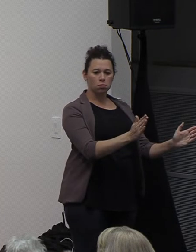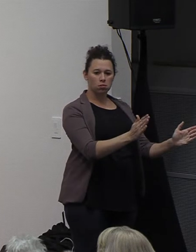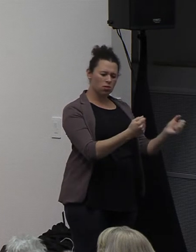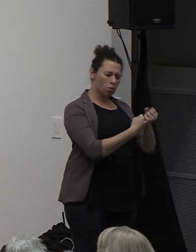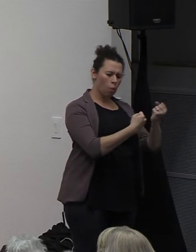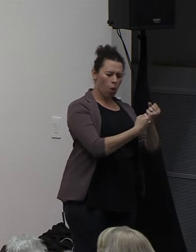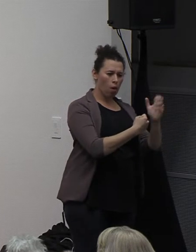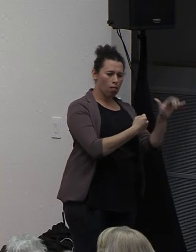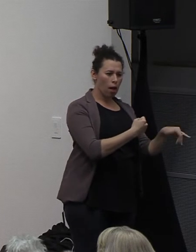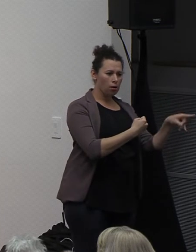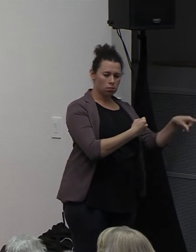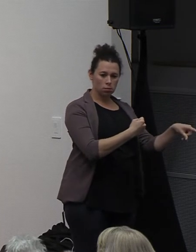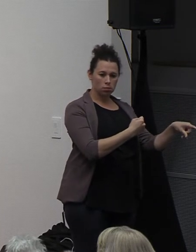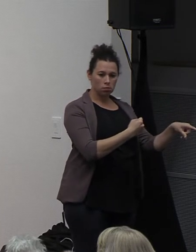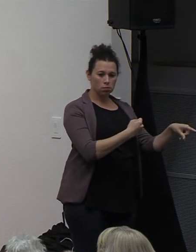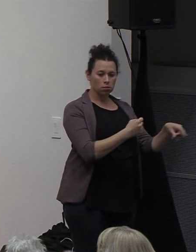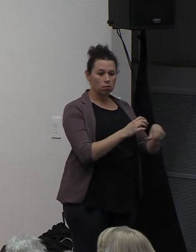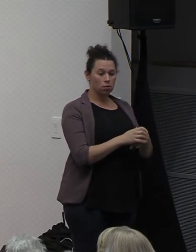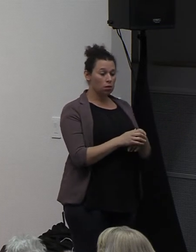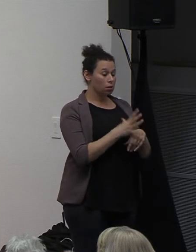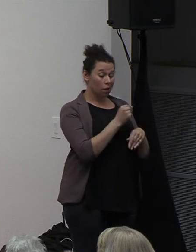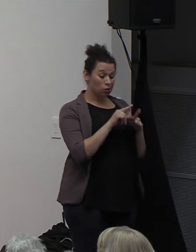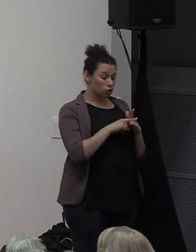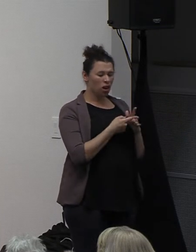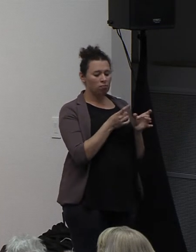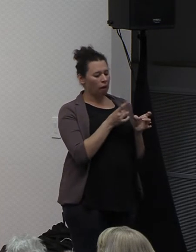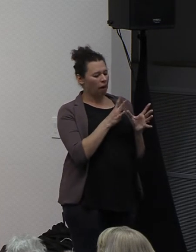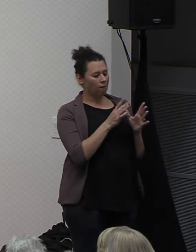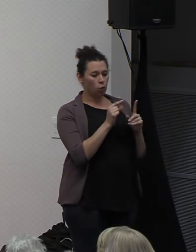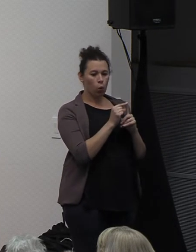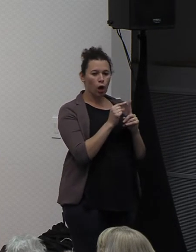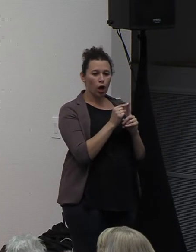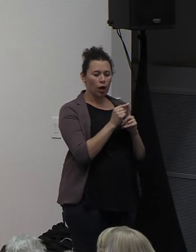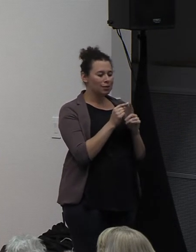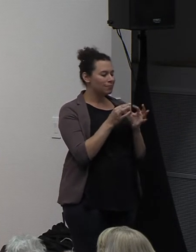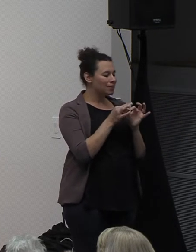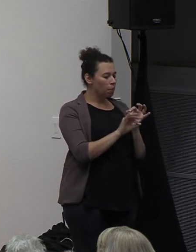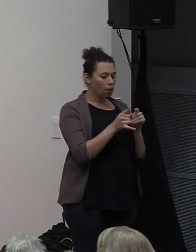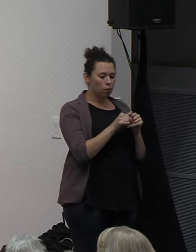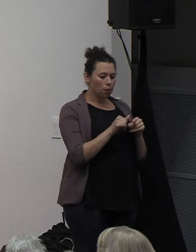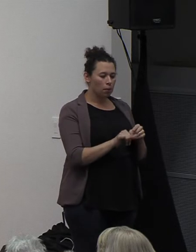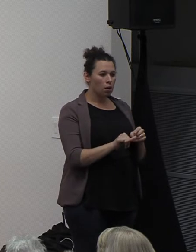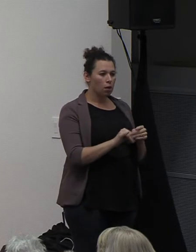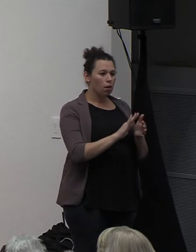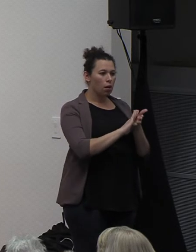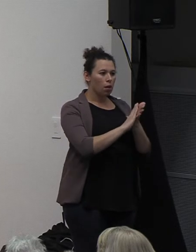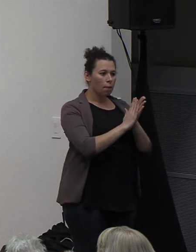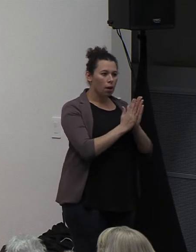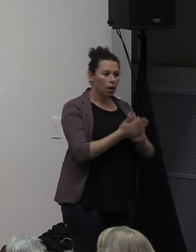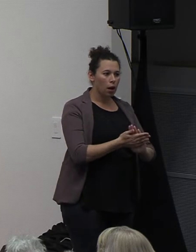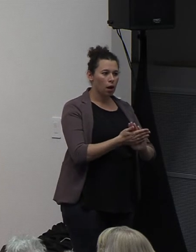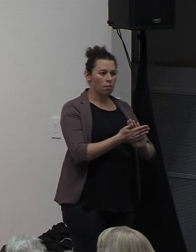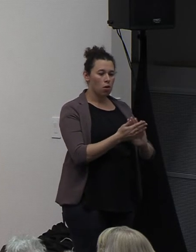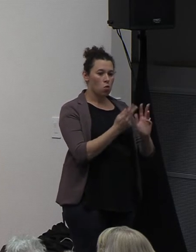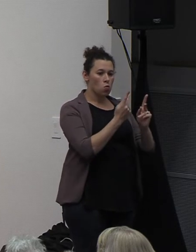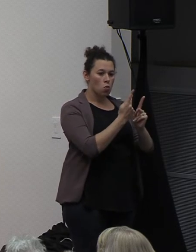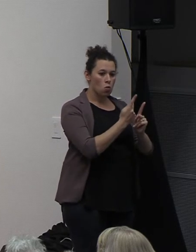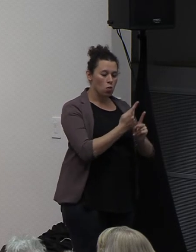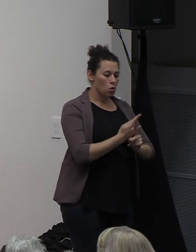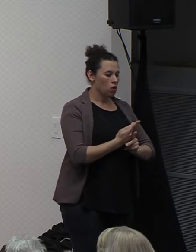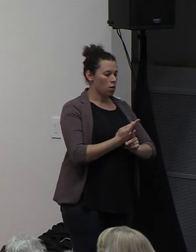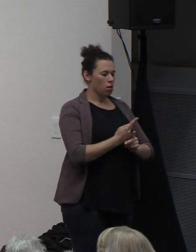What began as hateful words escalated into discrimination, dehumanization, and finally,